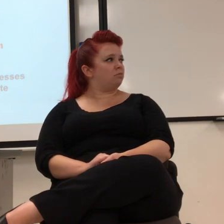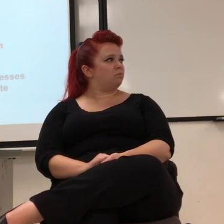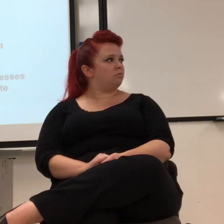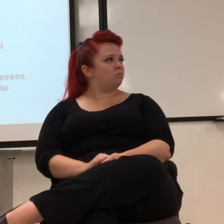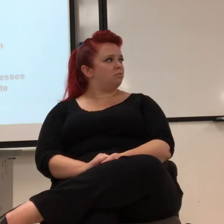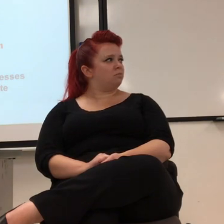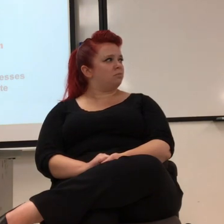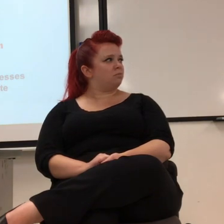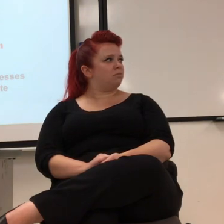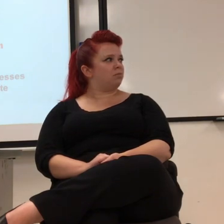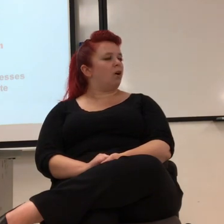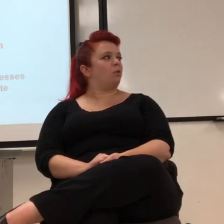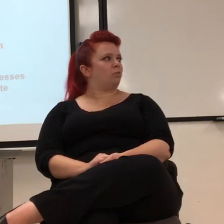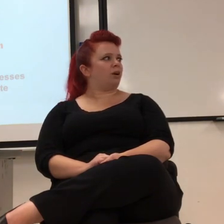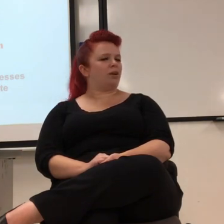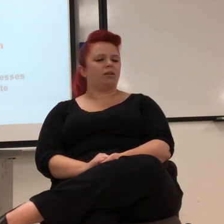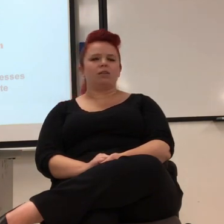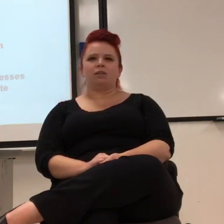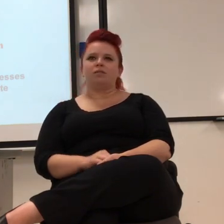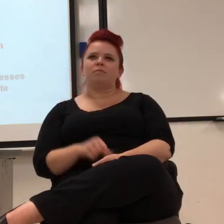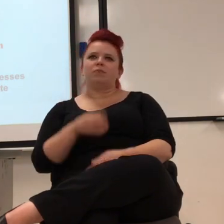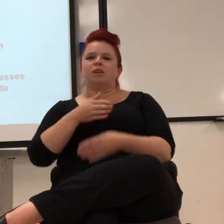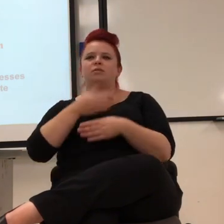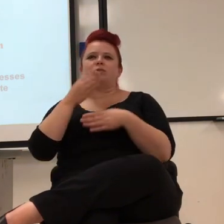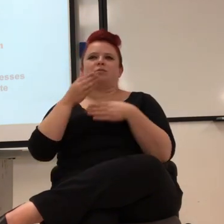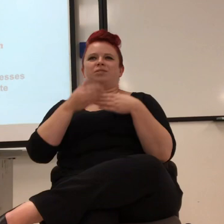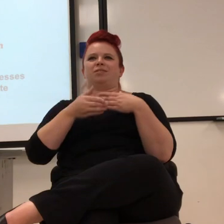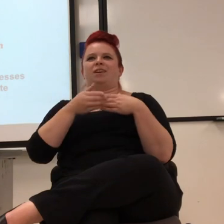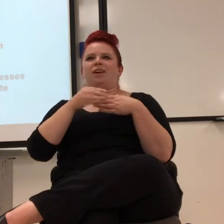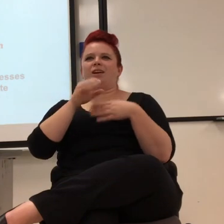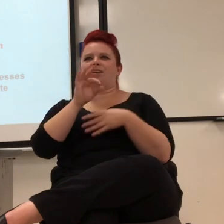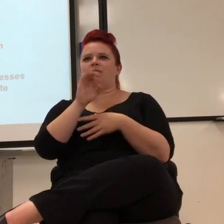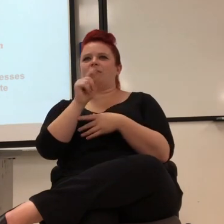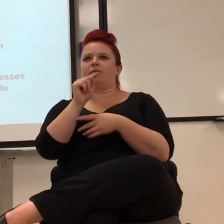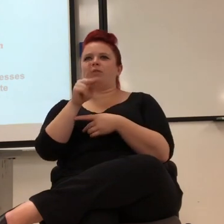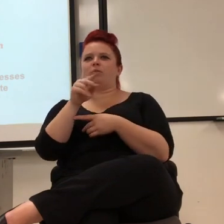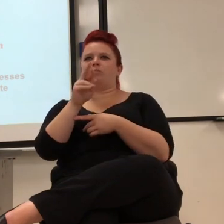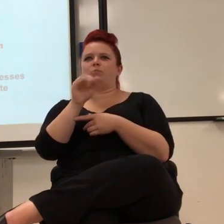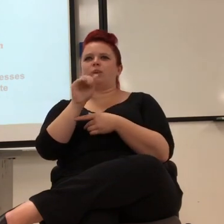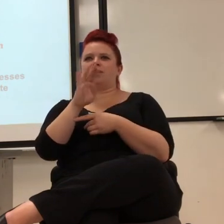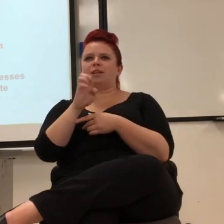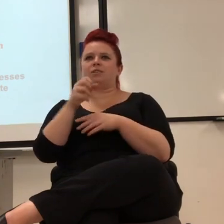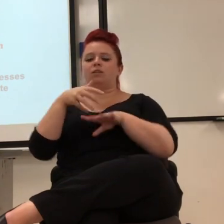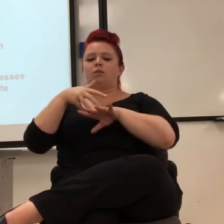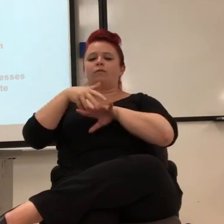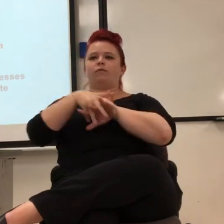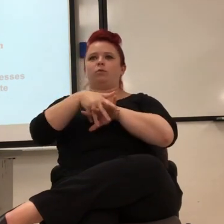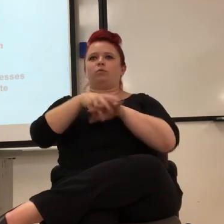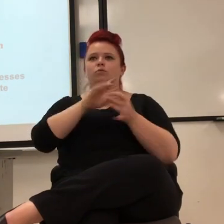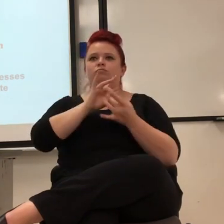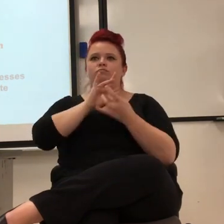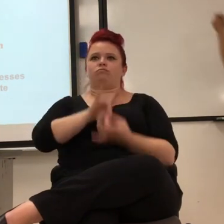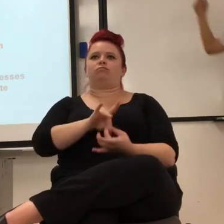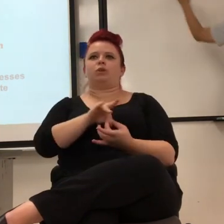The end of the foot processes. You know, they're fused to a basement membrane.